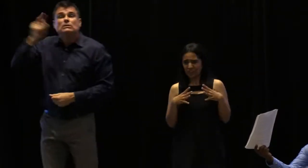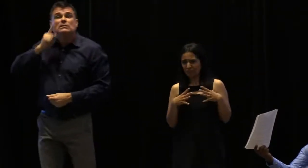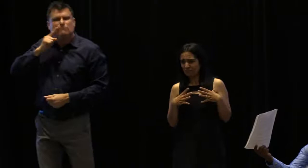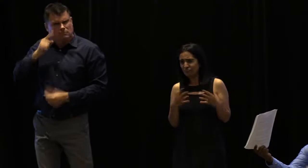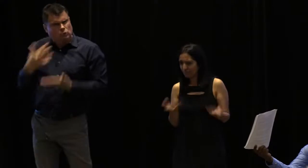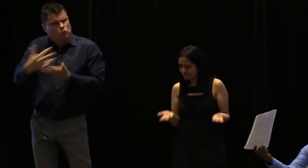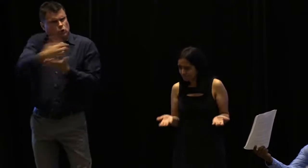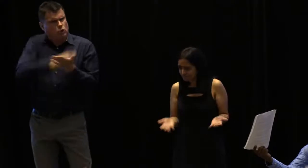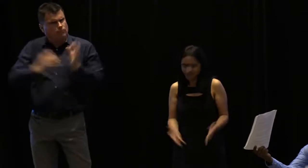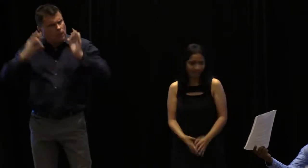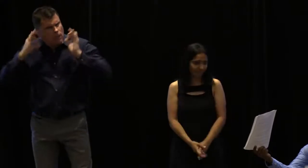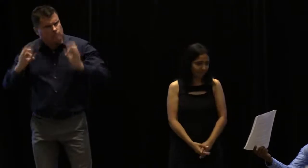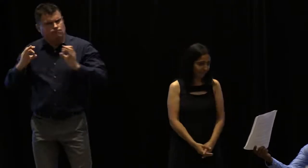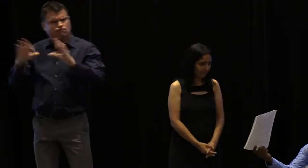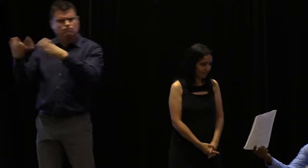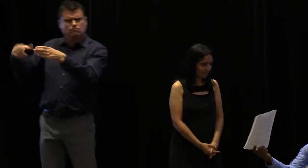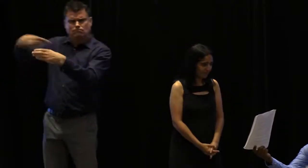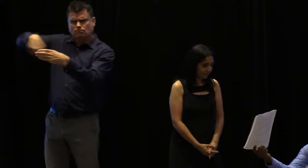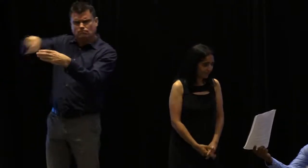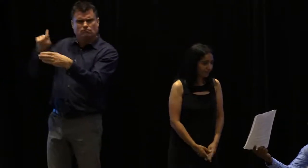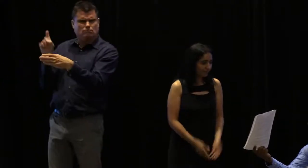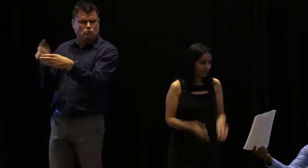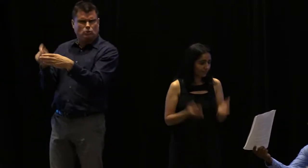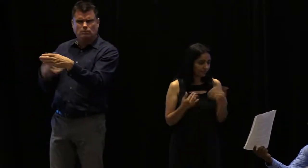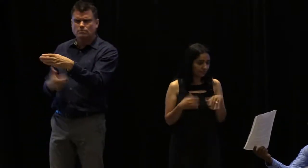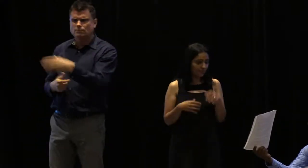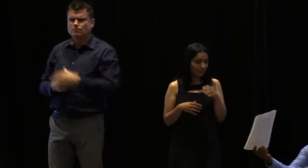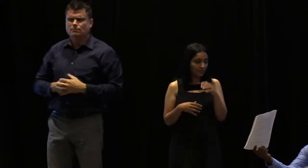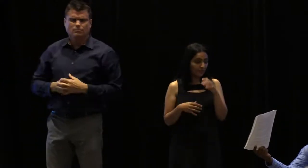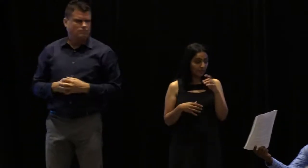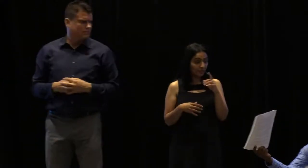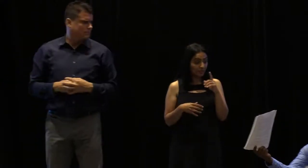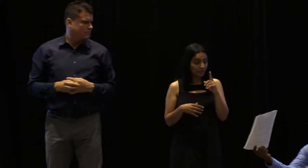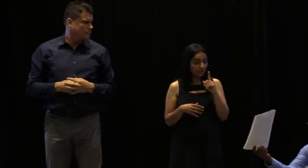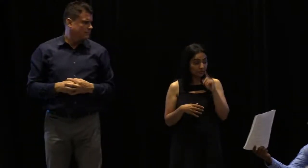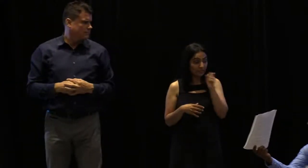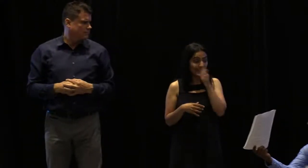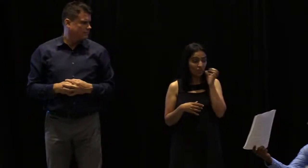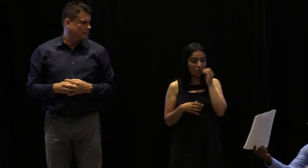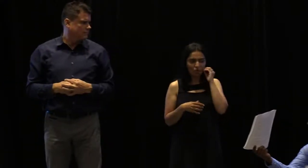with communication, where they can enjoy their sunset years.